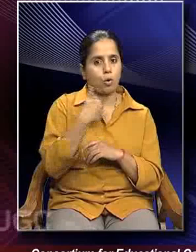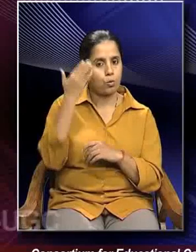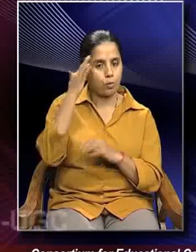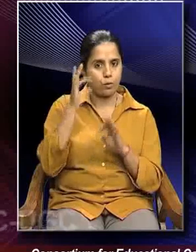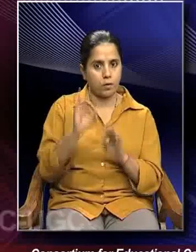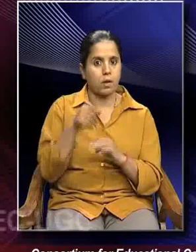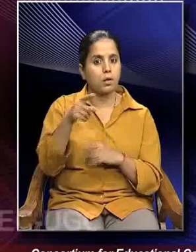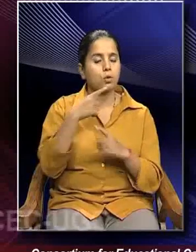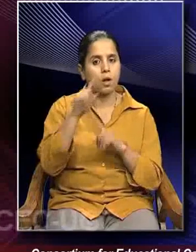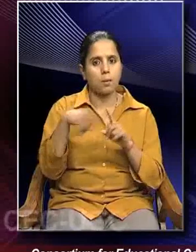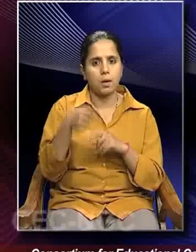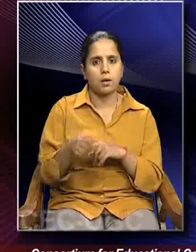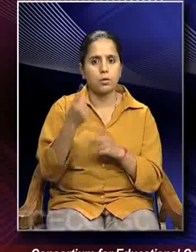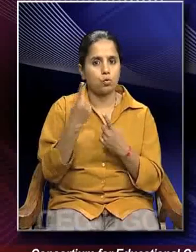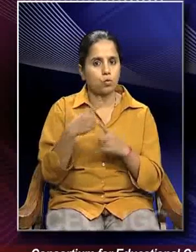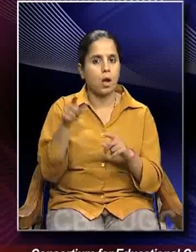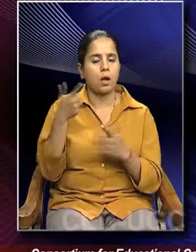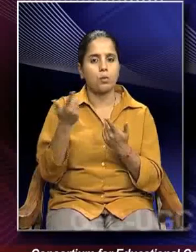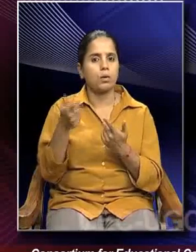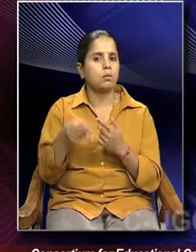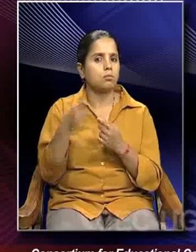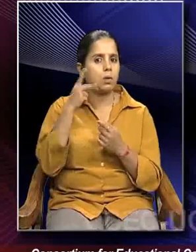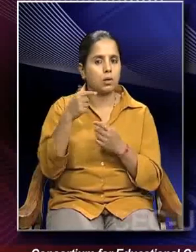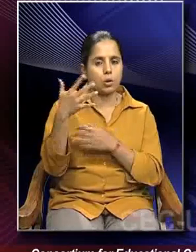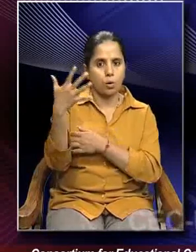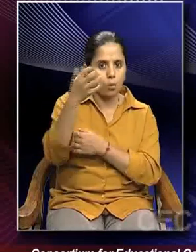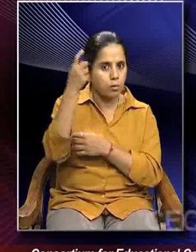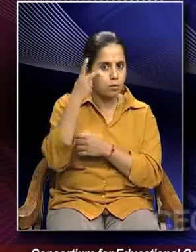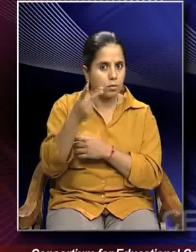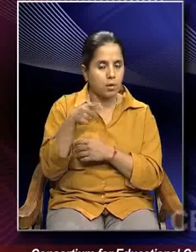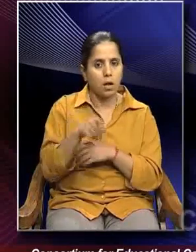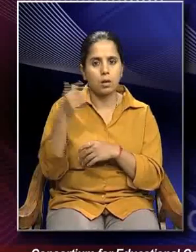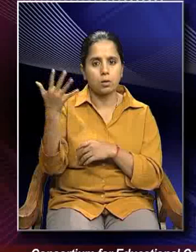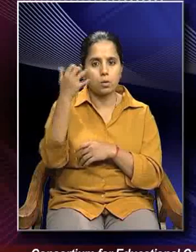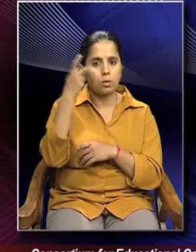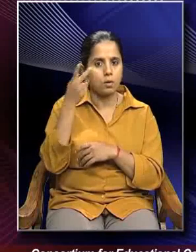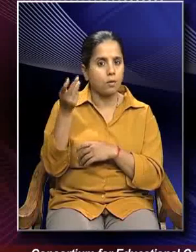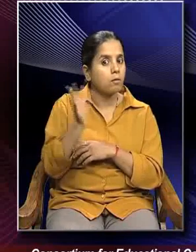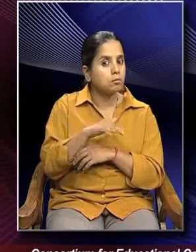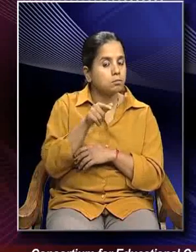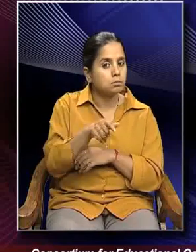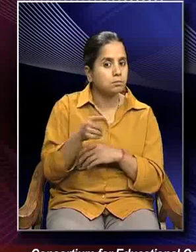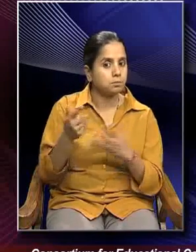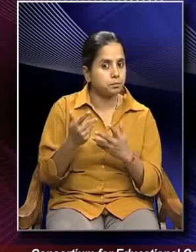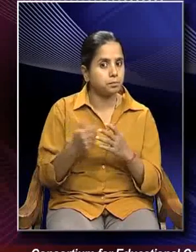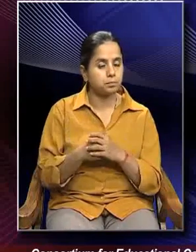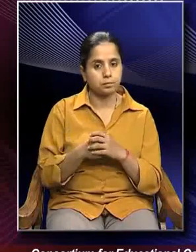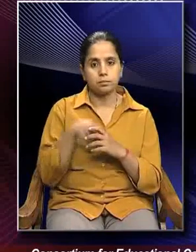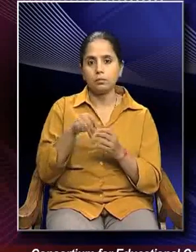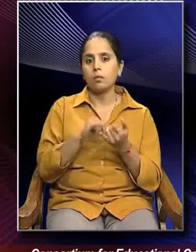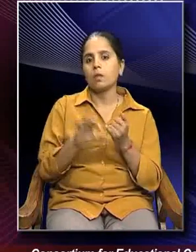when he talks about legitimate authority, it is authority which is coming from